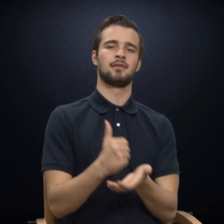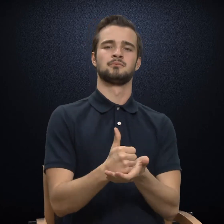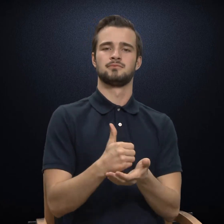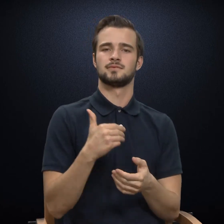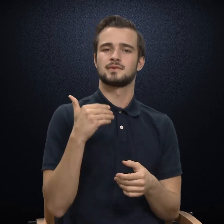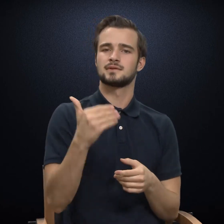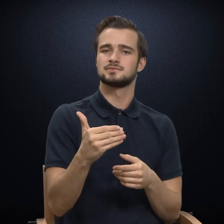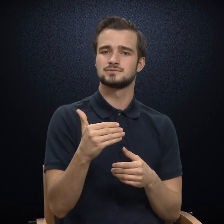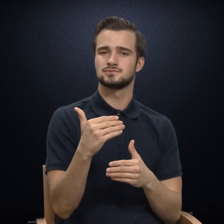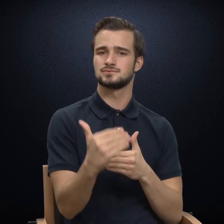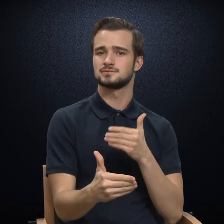next generation.